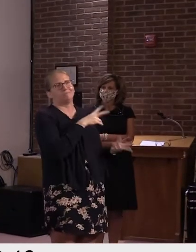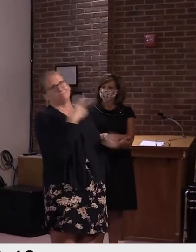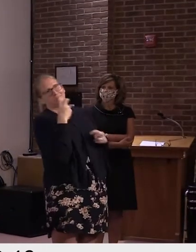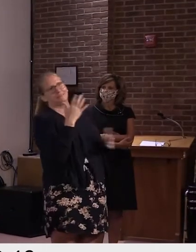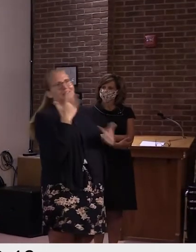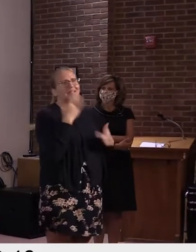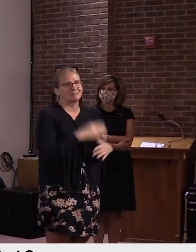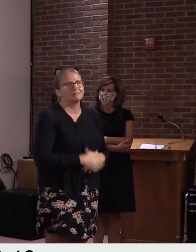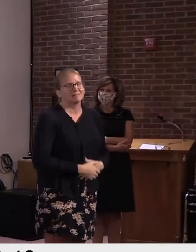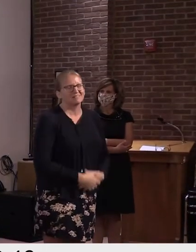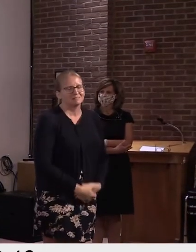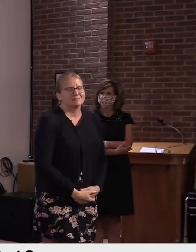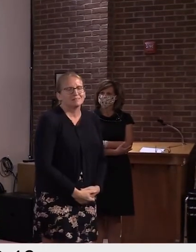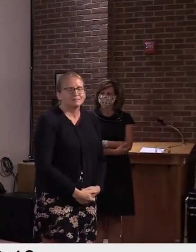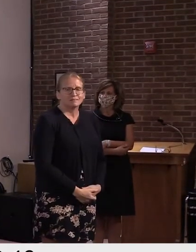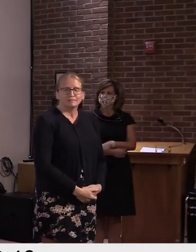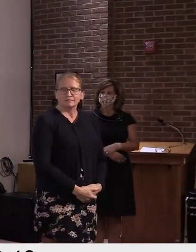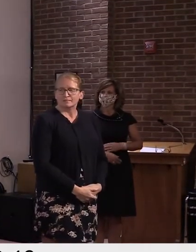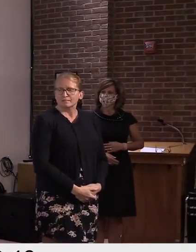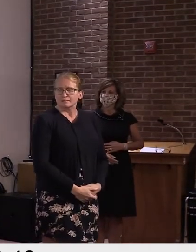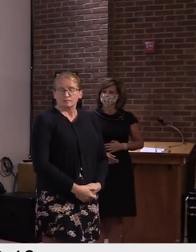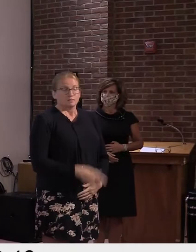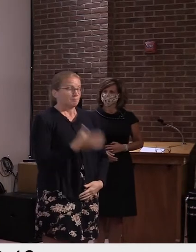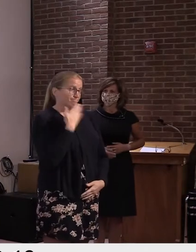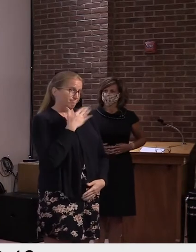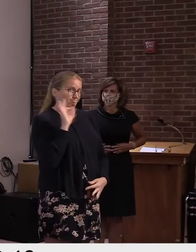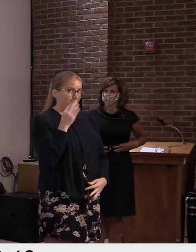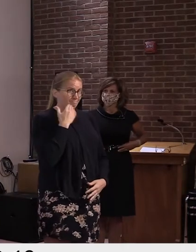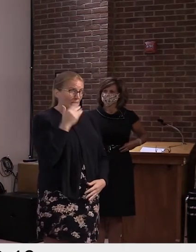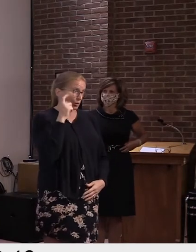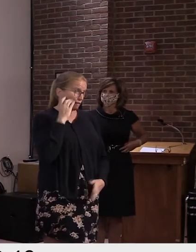That was very well said. The